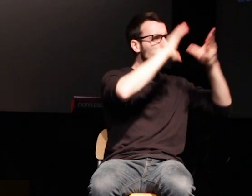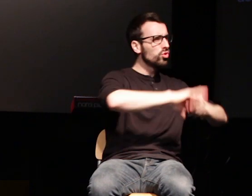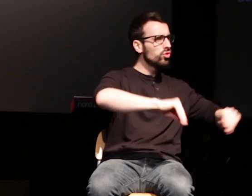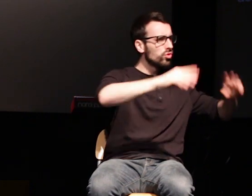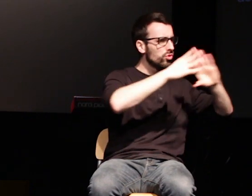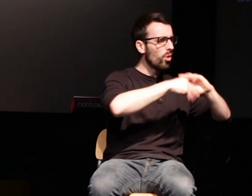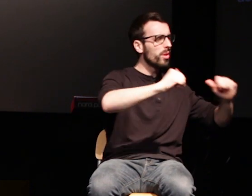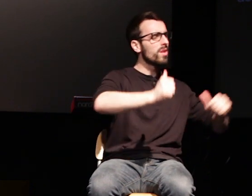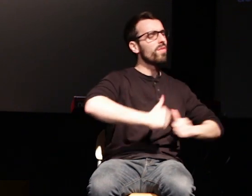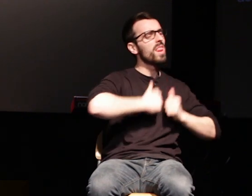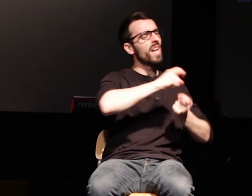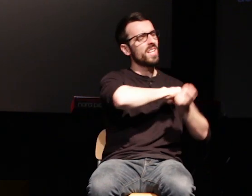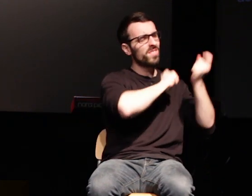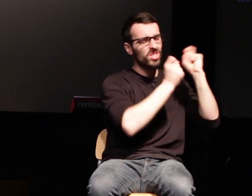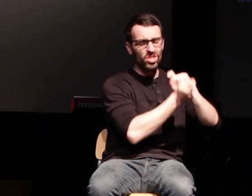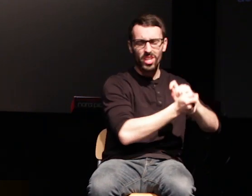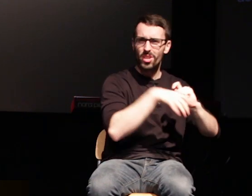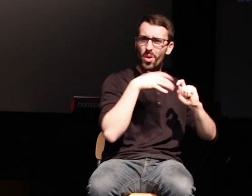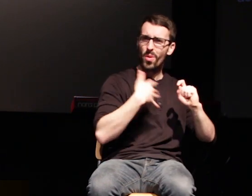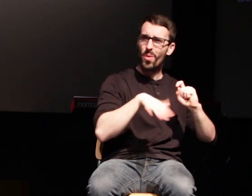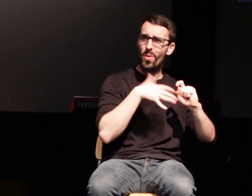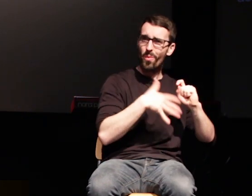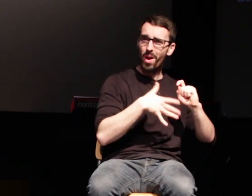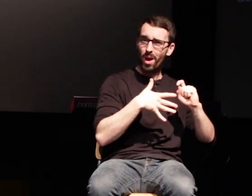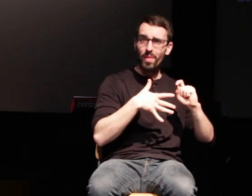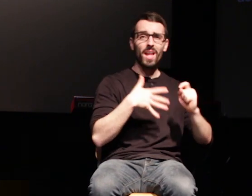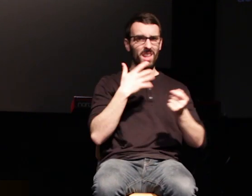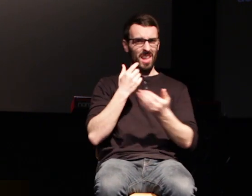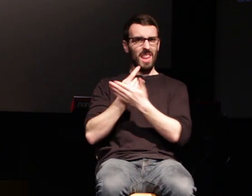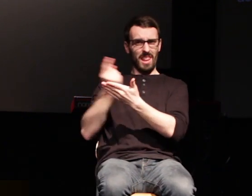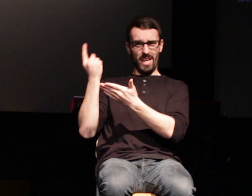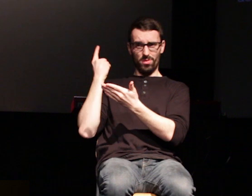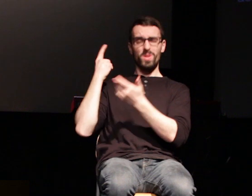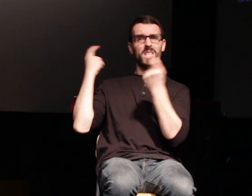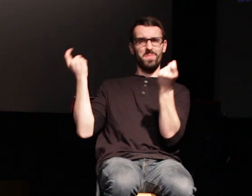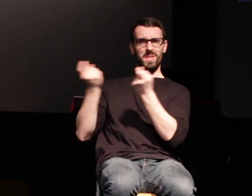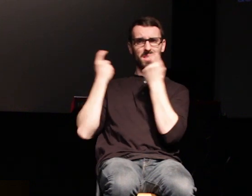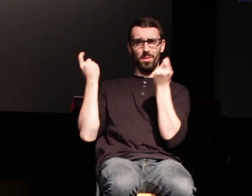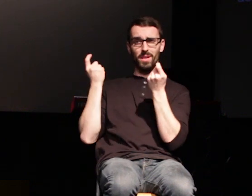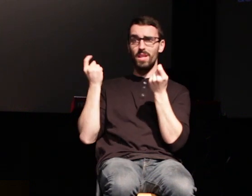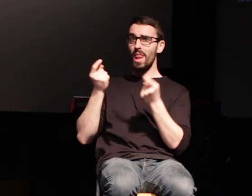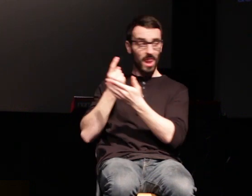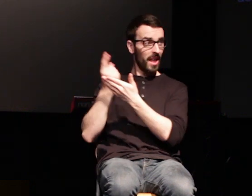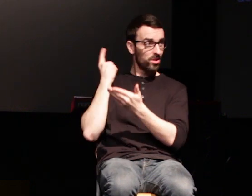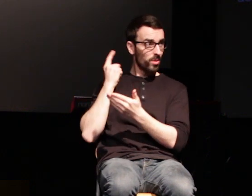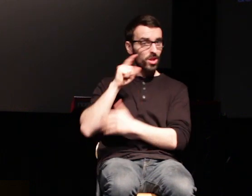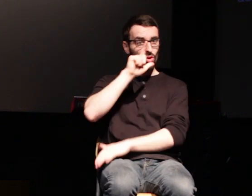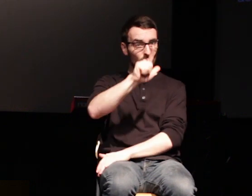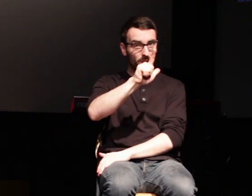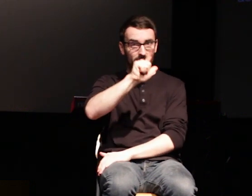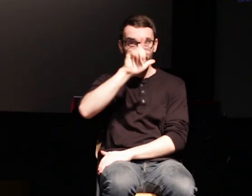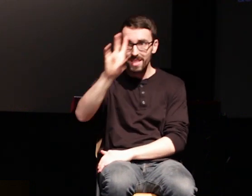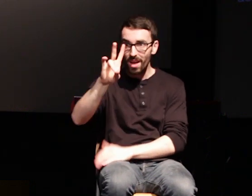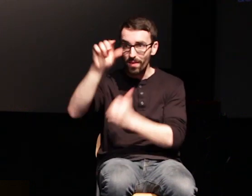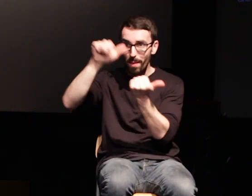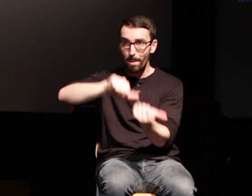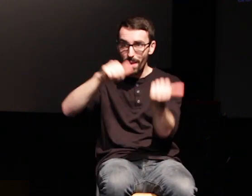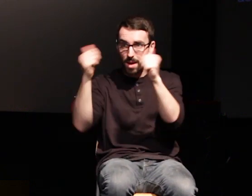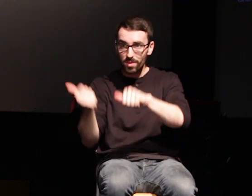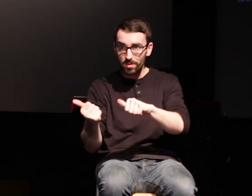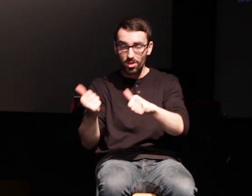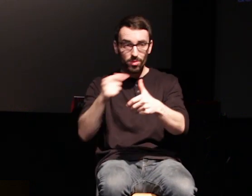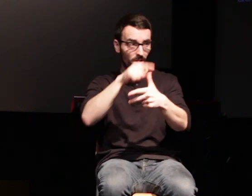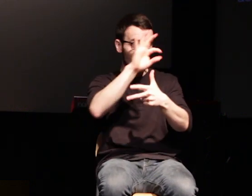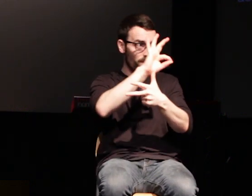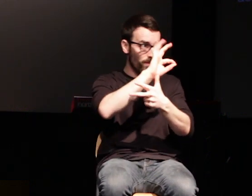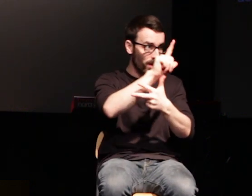life change. These are the same stories that we celebrated last week. We had 27 baptisms between Frontline, Center